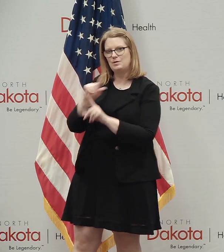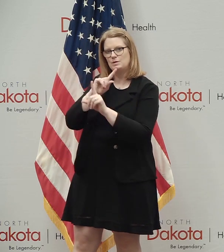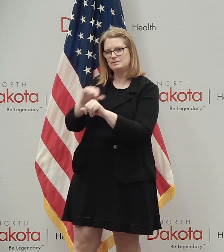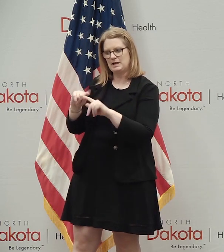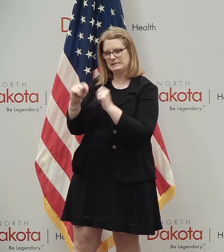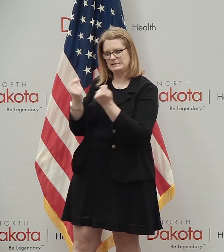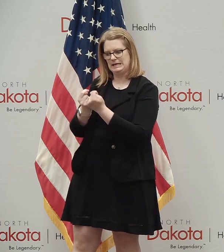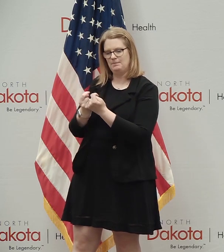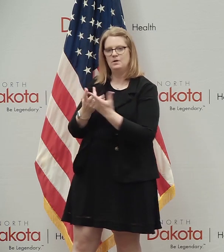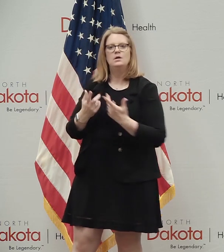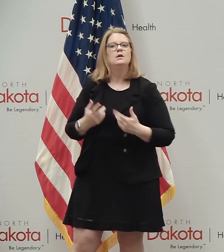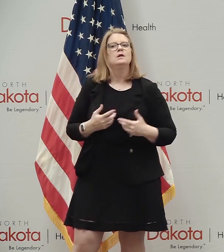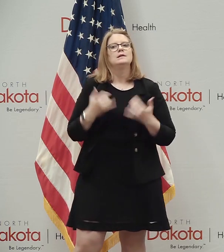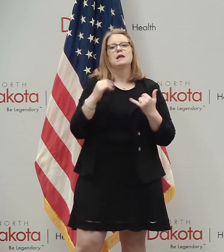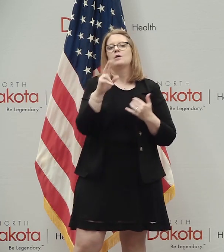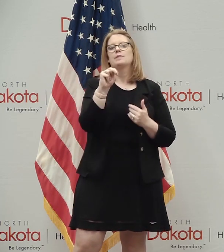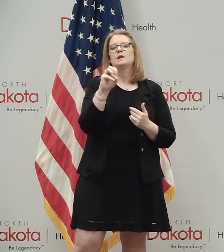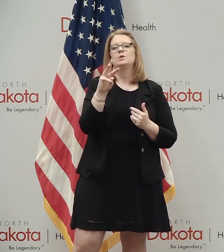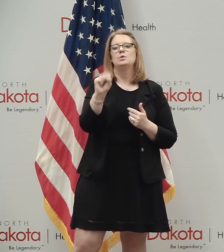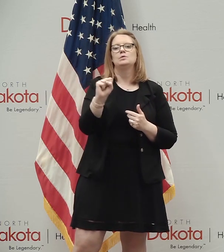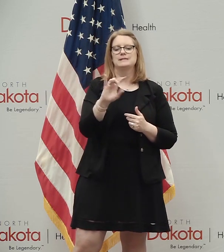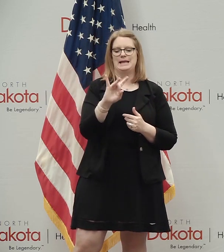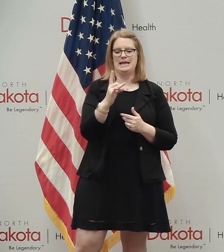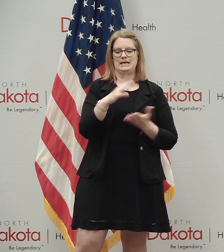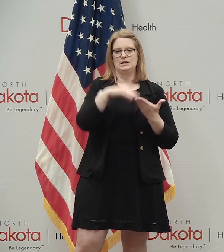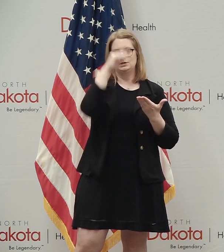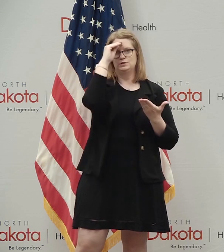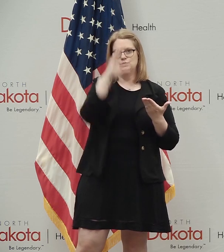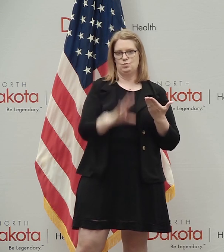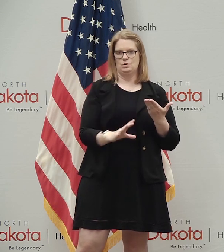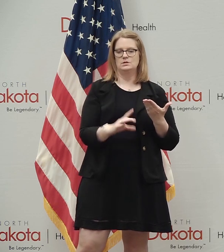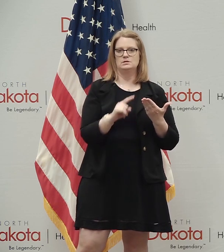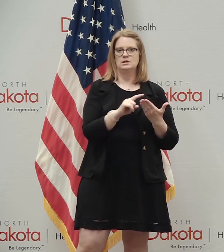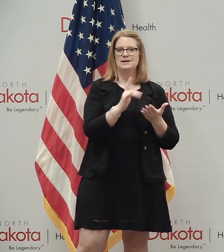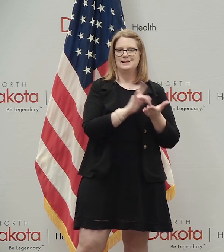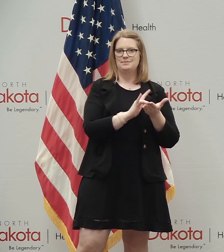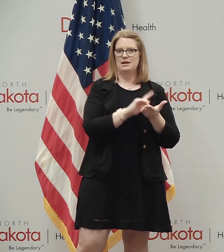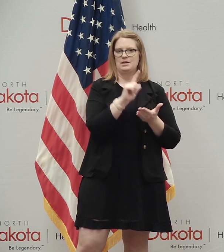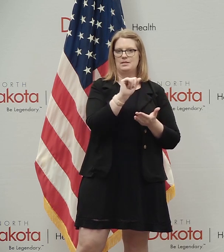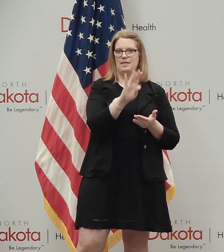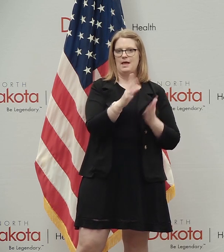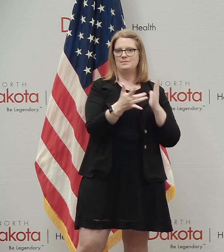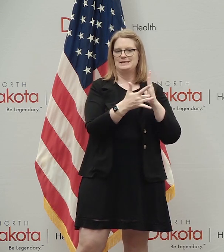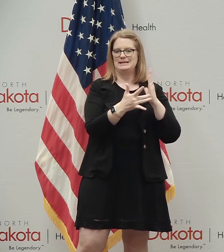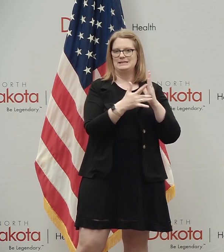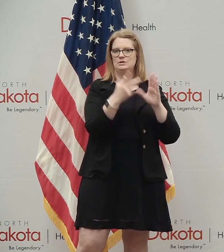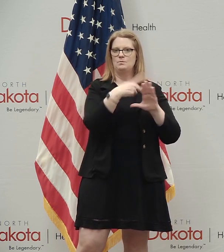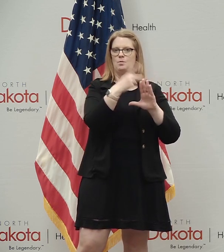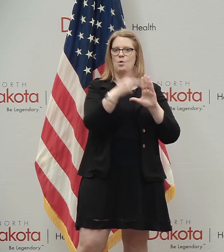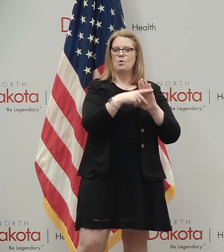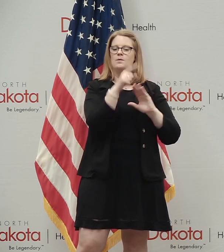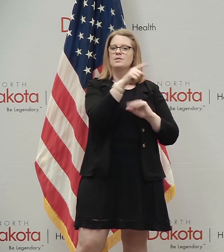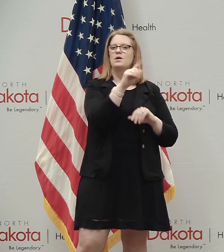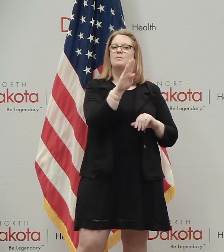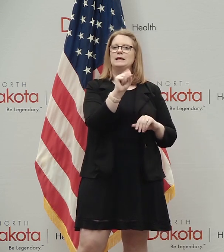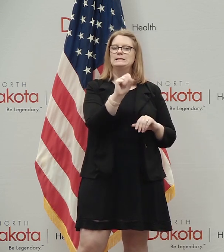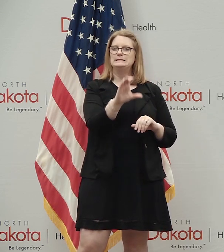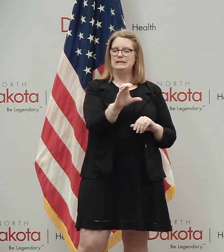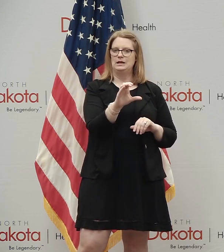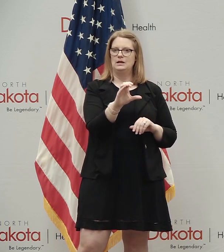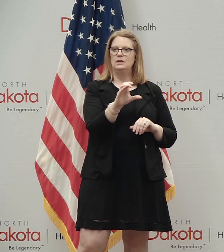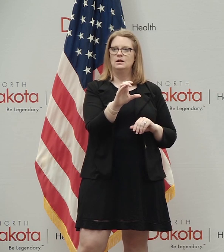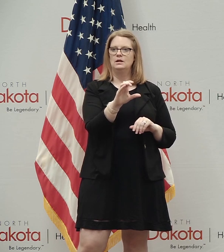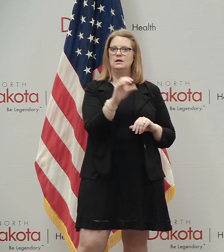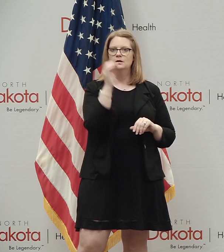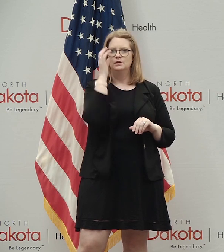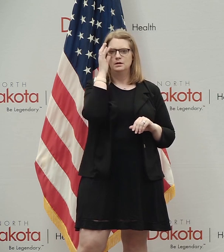team. As you may have seen in the news today, there was 8 students in the medical laboratory technician program at Bismarck State College.